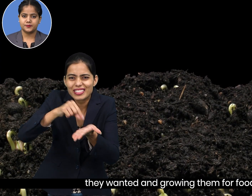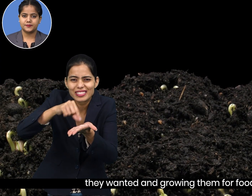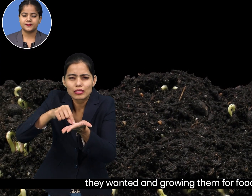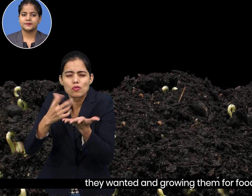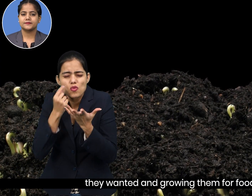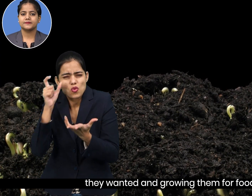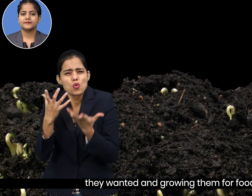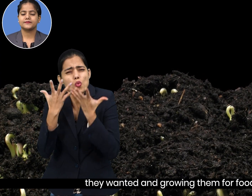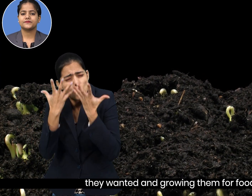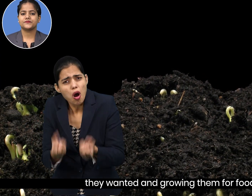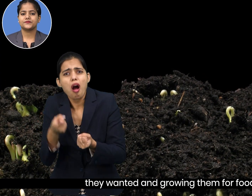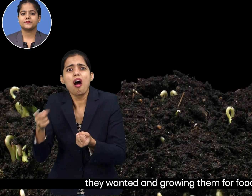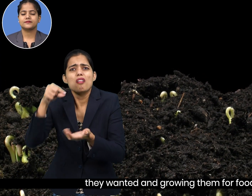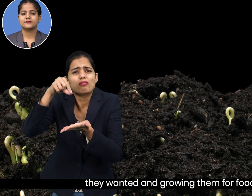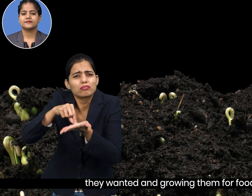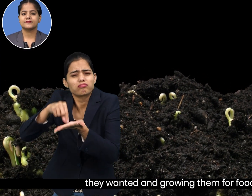food.